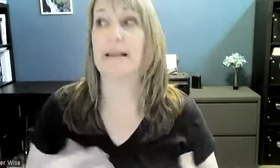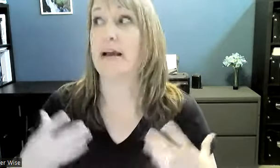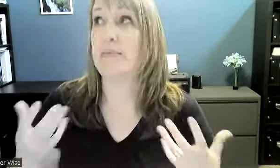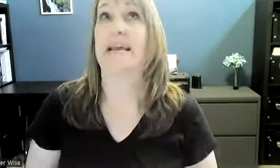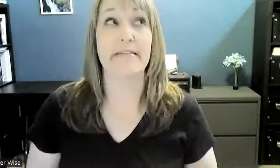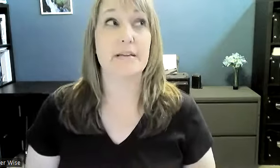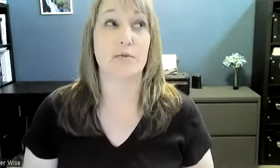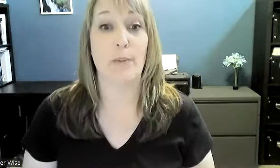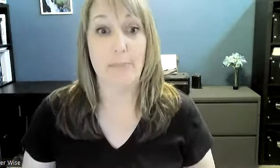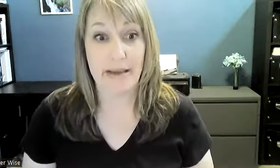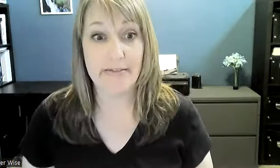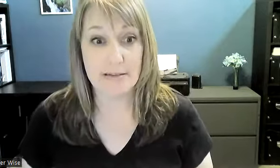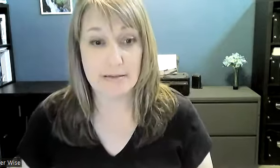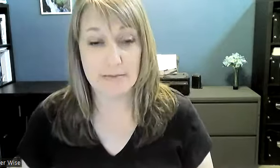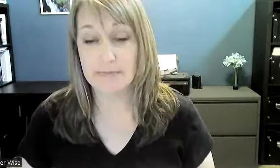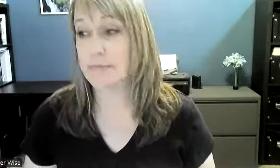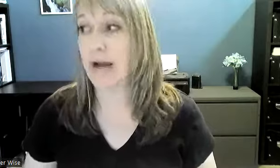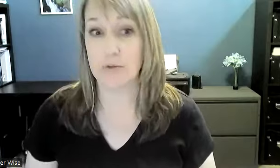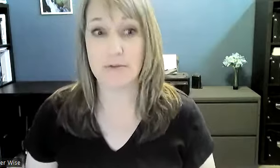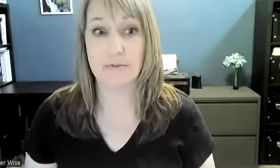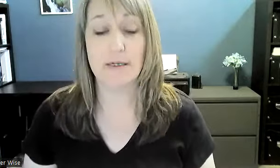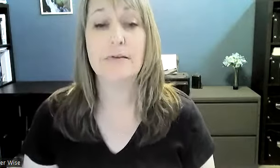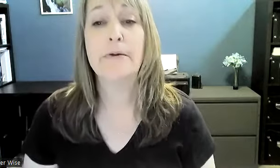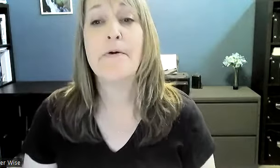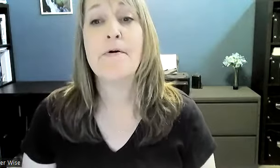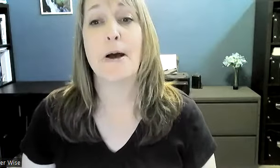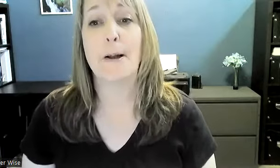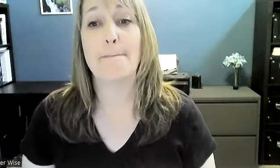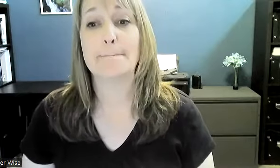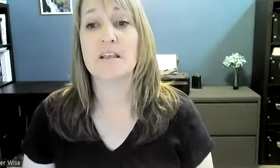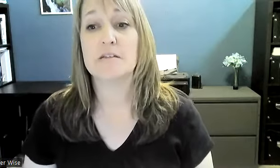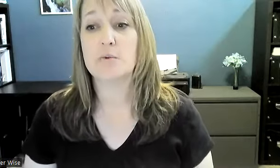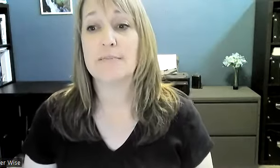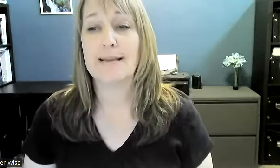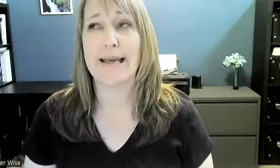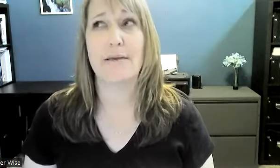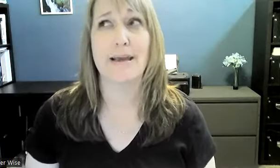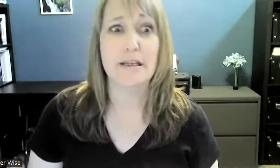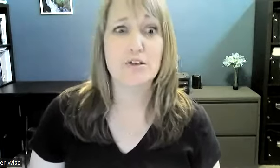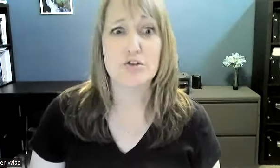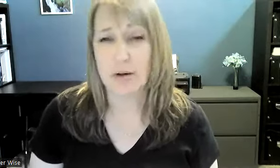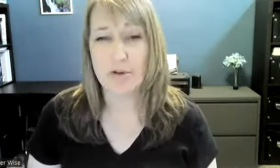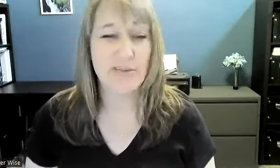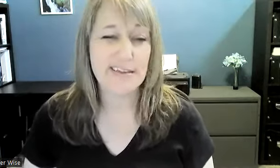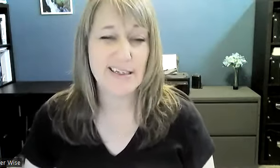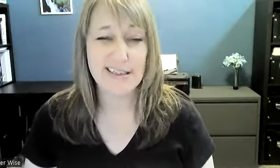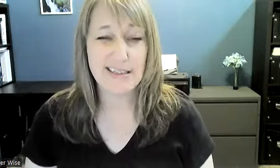I'm in this room, I'm in this house, right? This wouldn't be like I'm in trouble. That's not the same